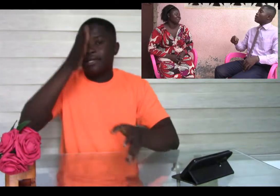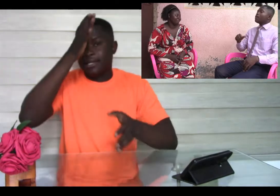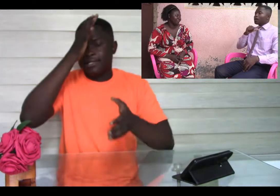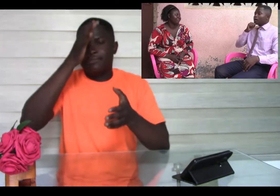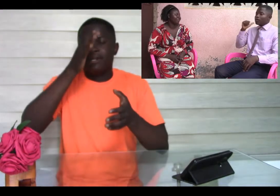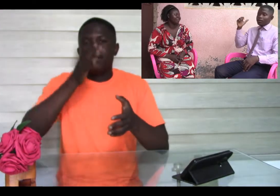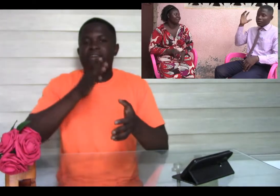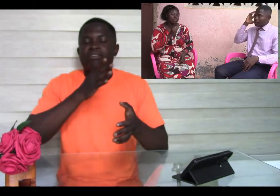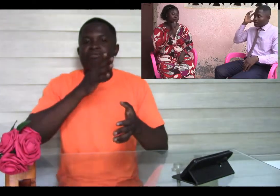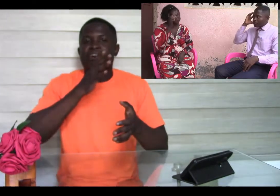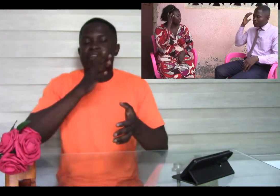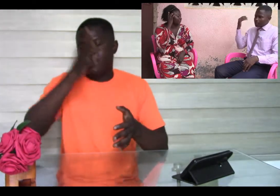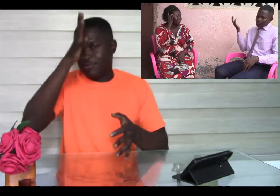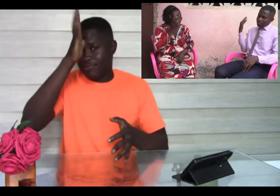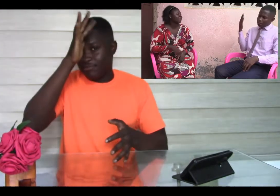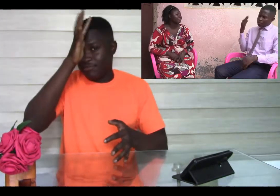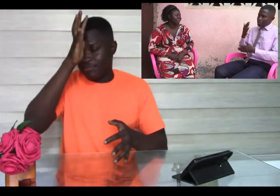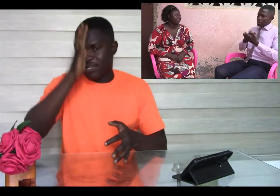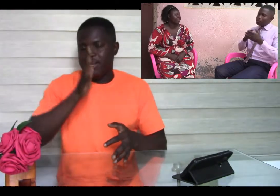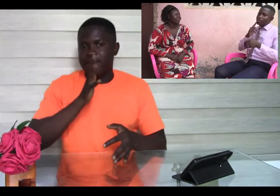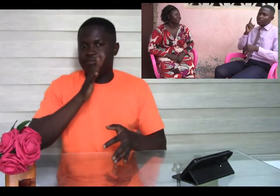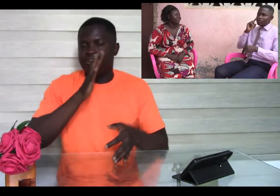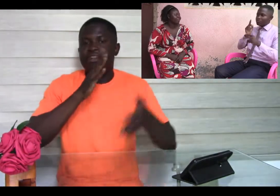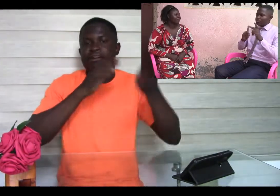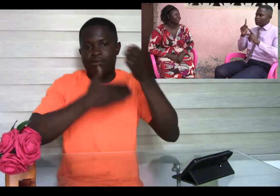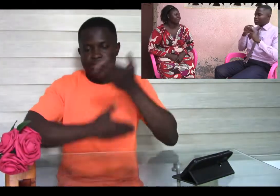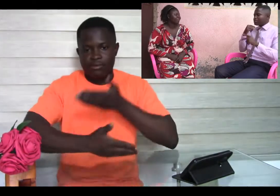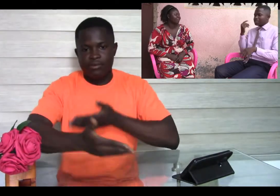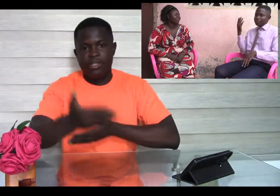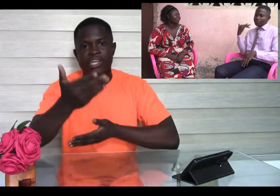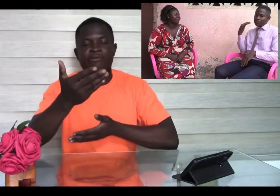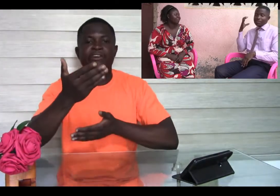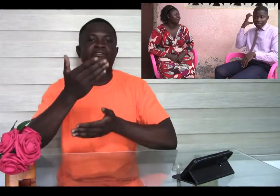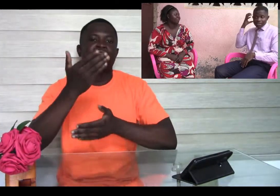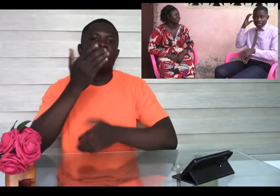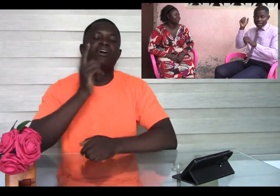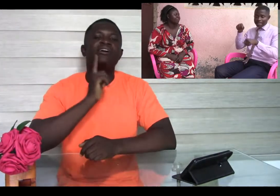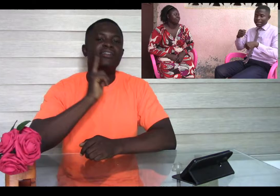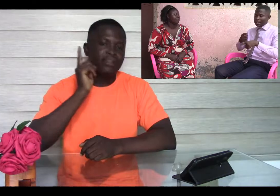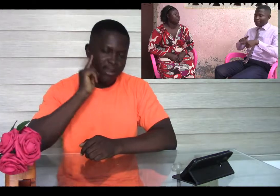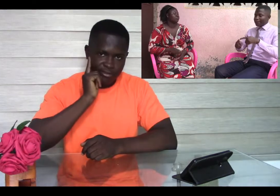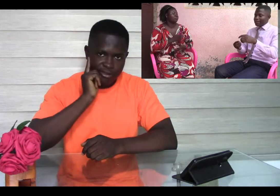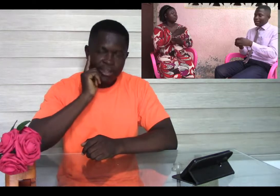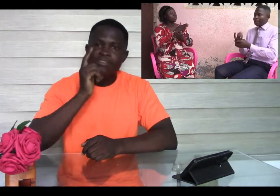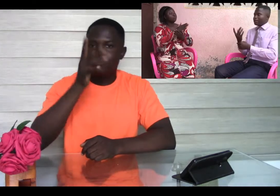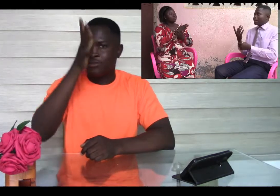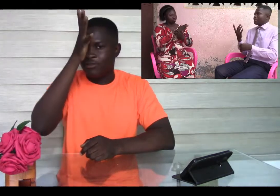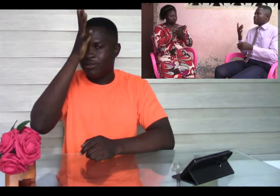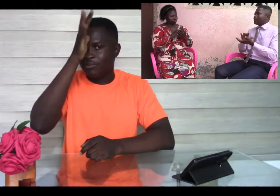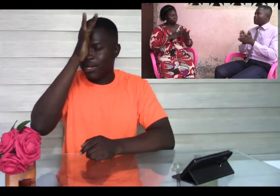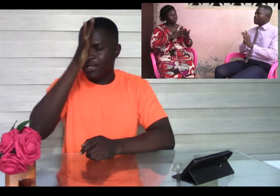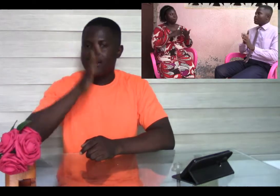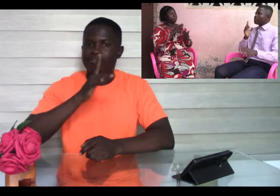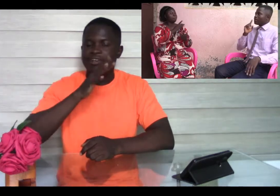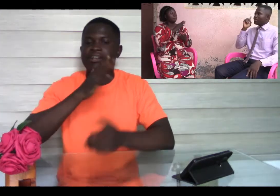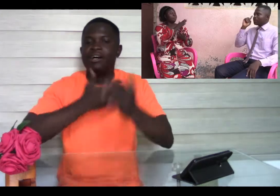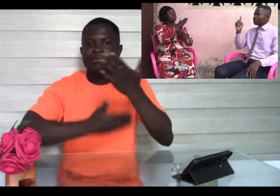his mother and father gave birth to her deaf. So mother, father